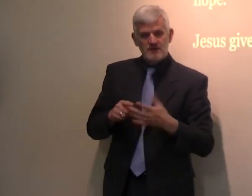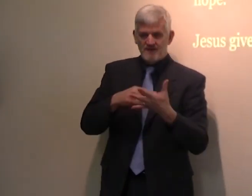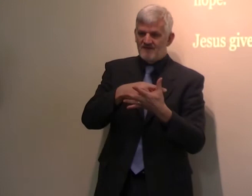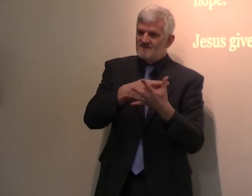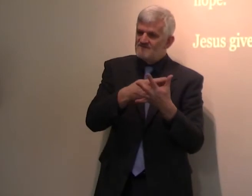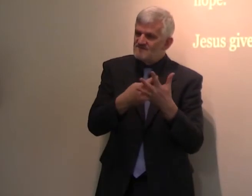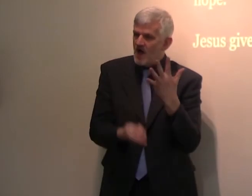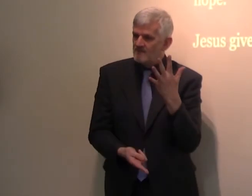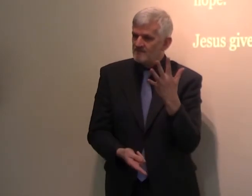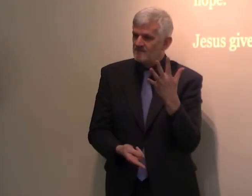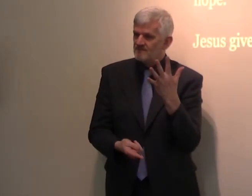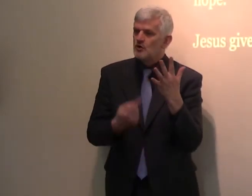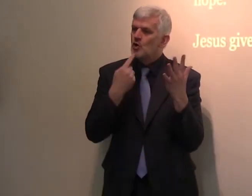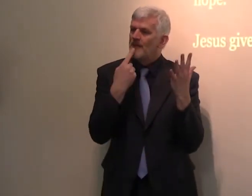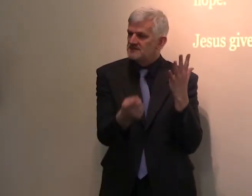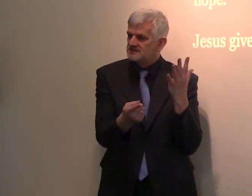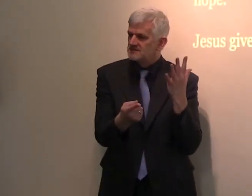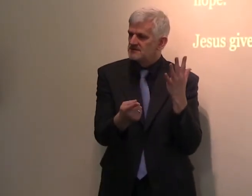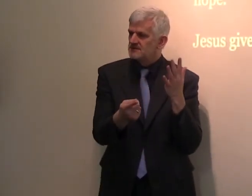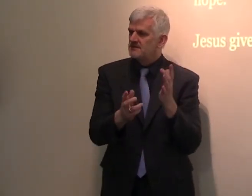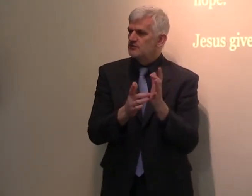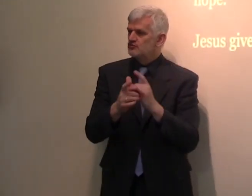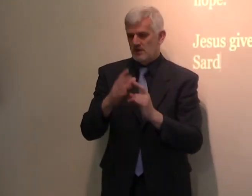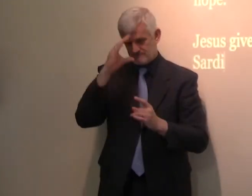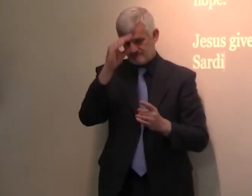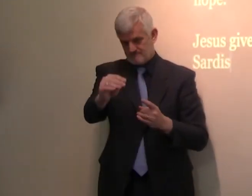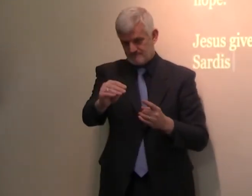the Lord will give to the Church of Sardis to wake it up.